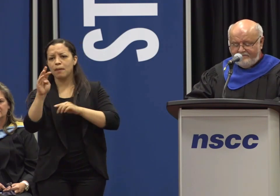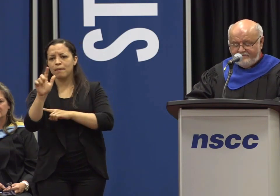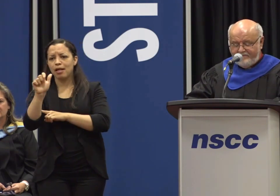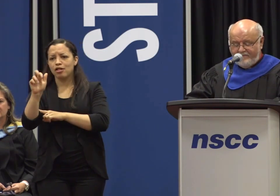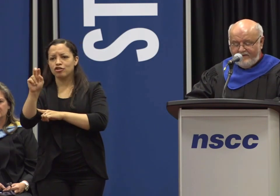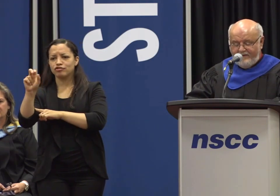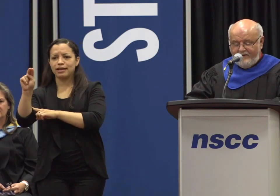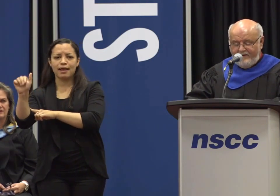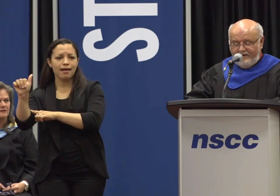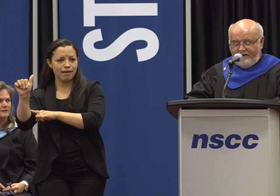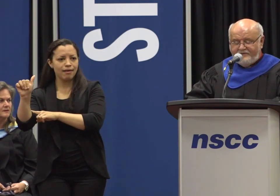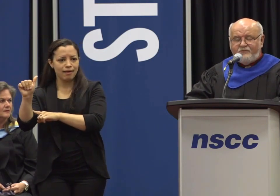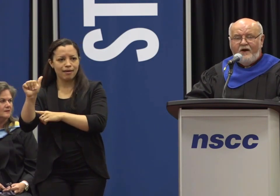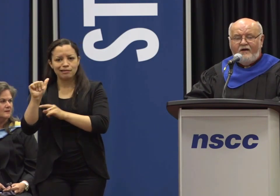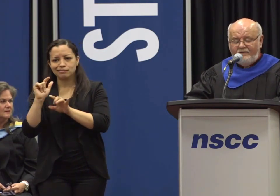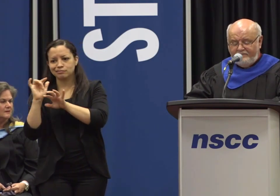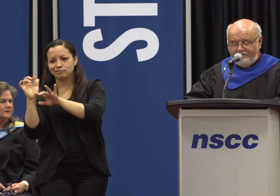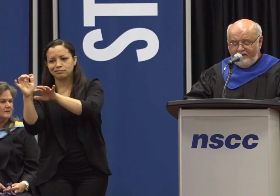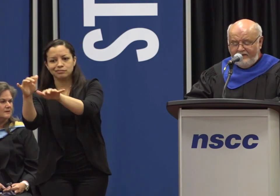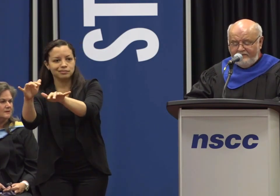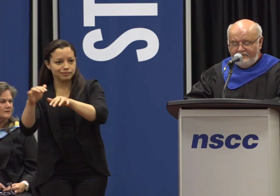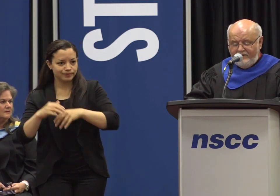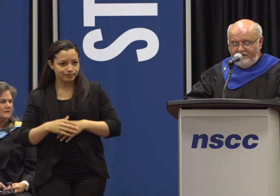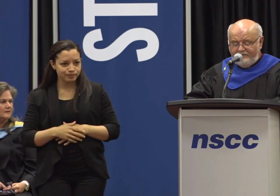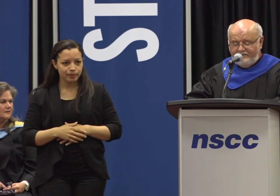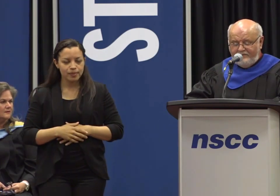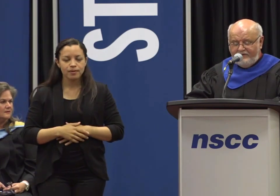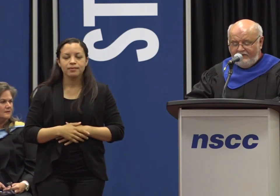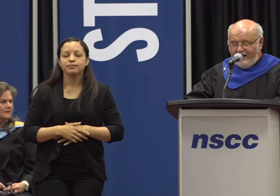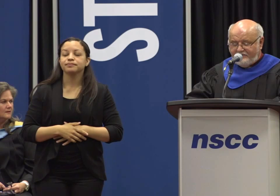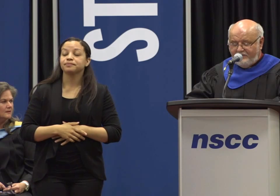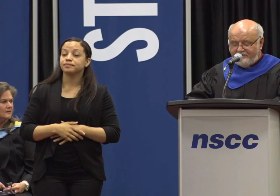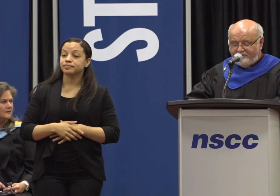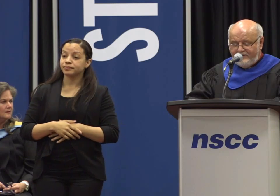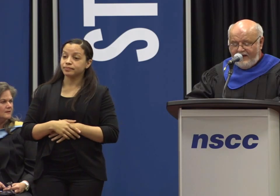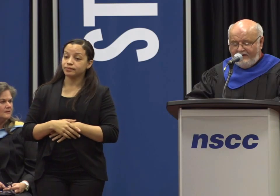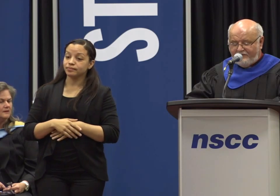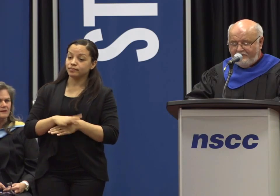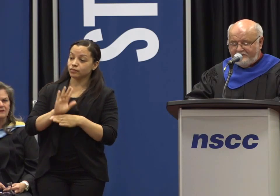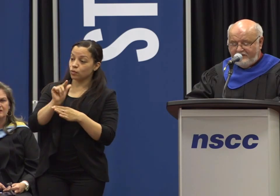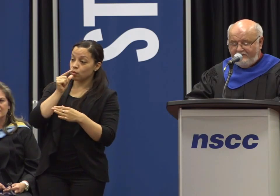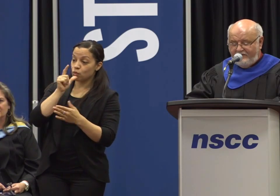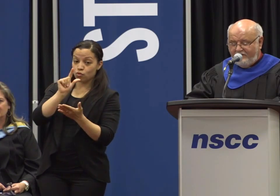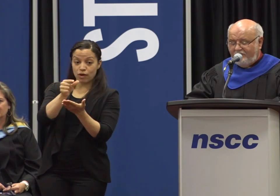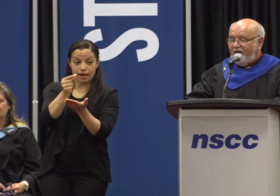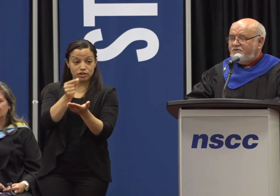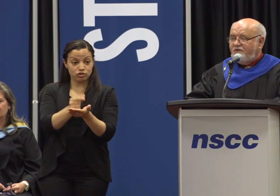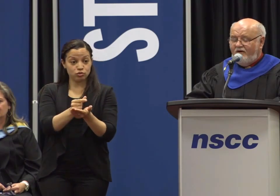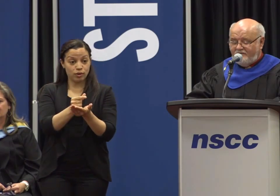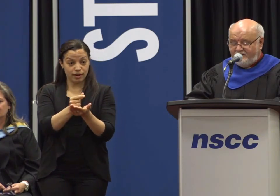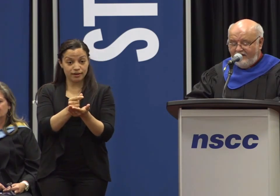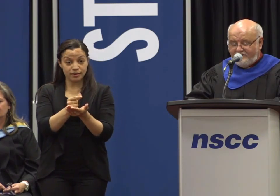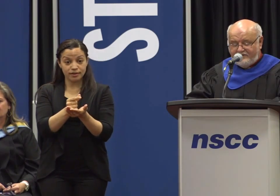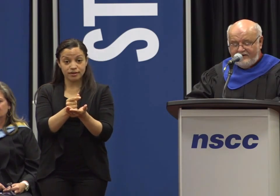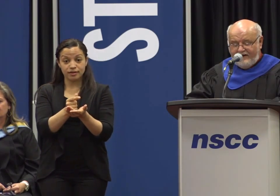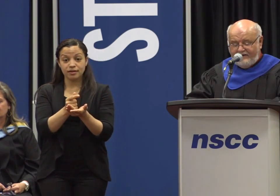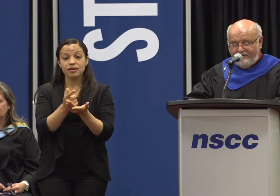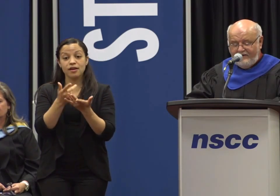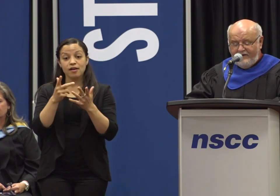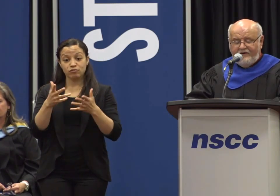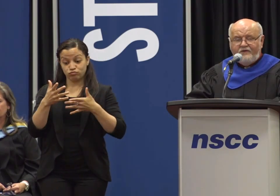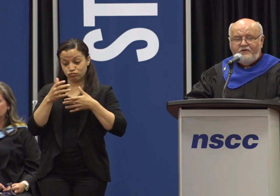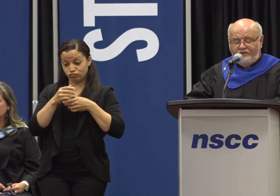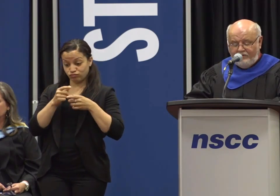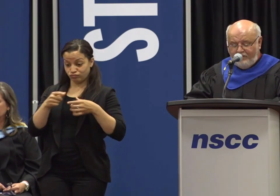door. As well, to the graduates, after receiving your credential on stage